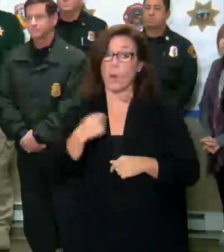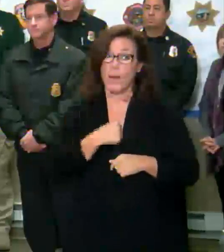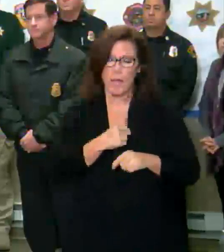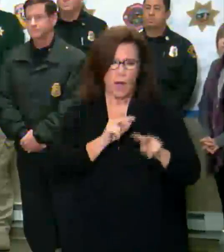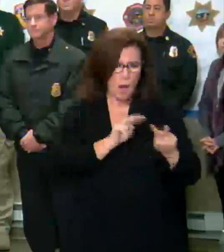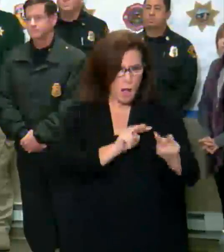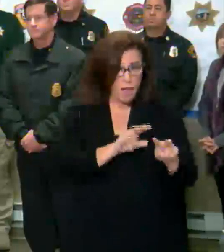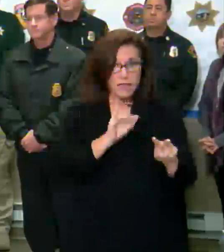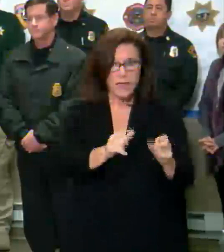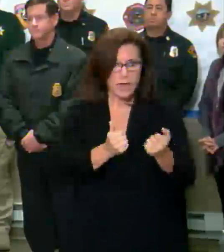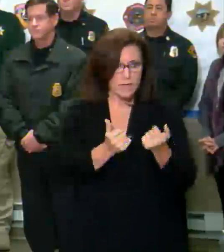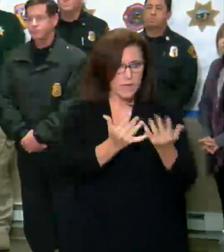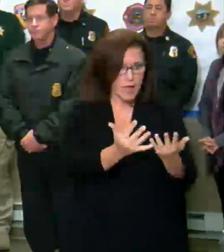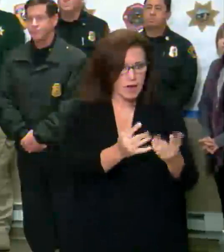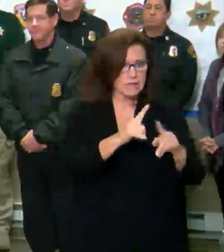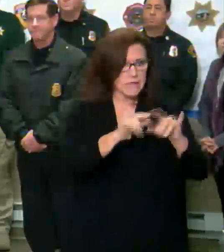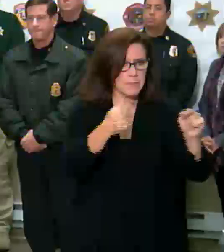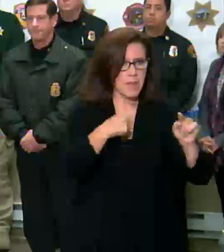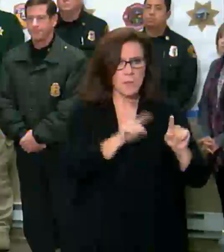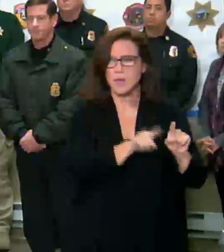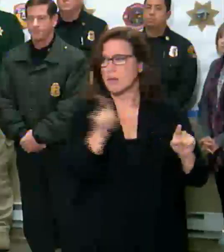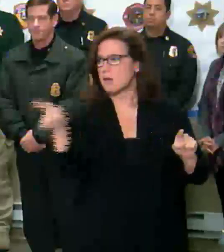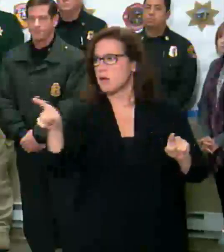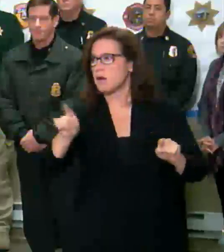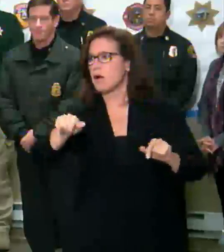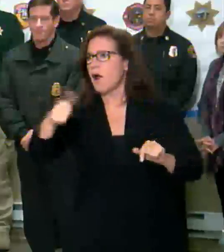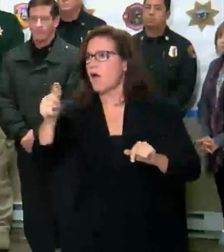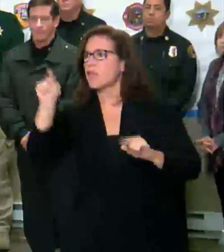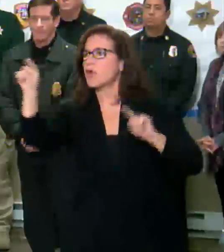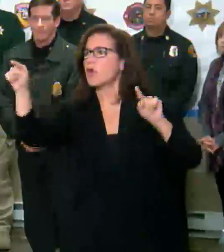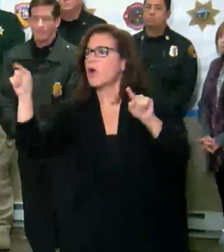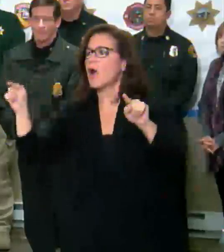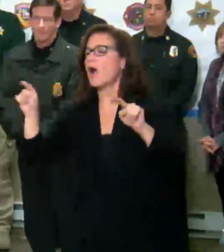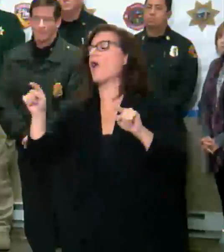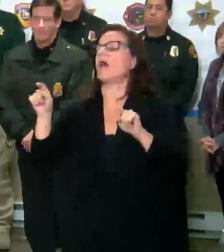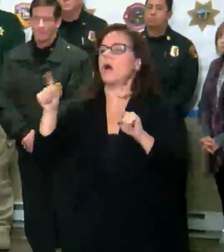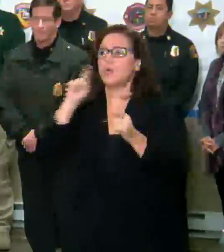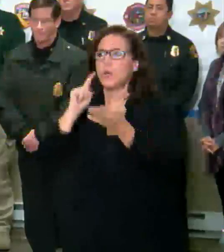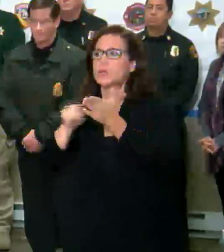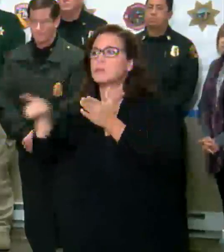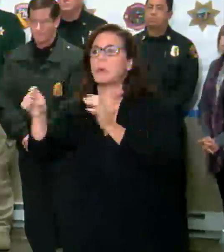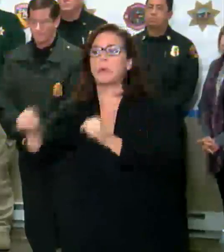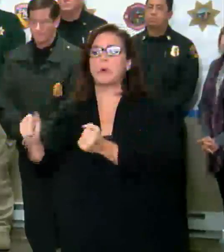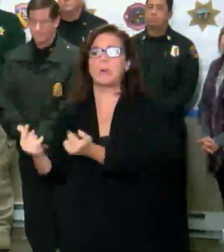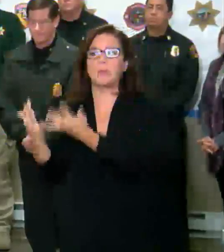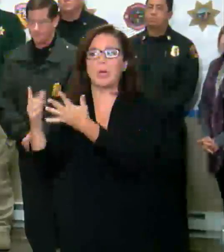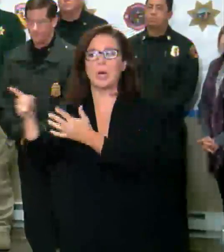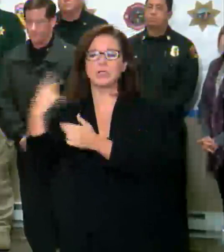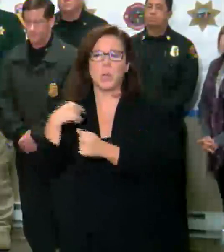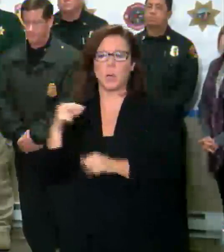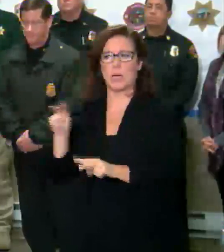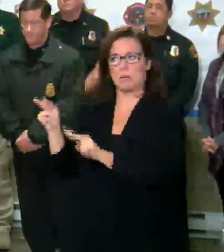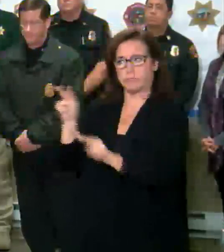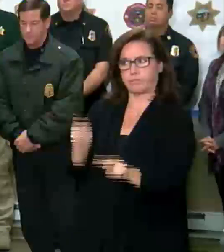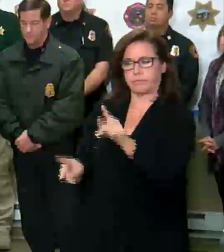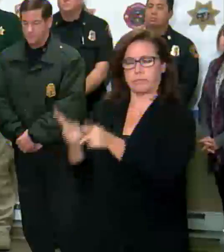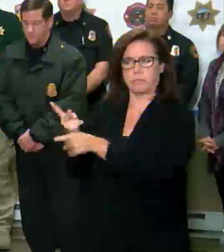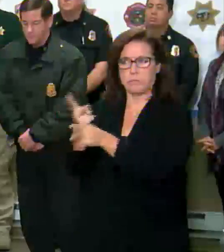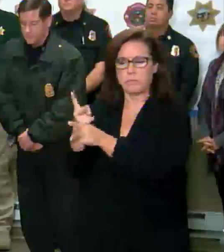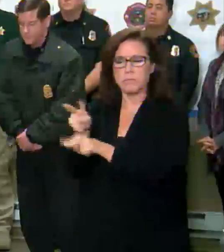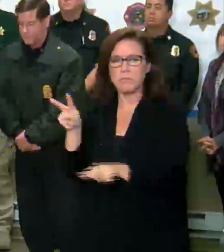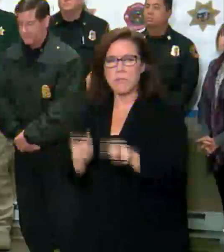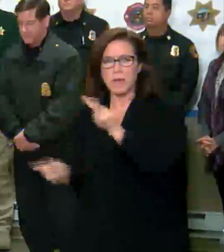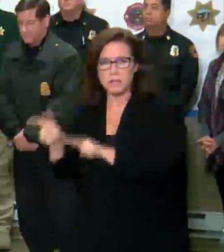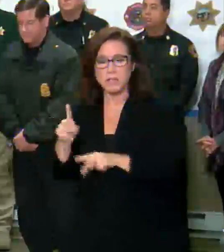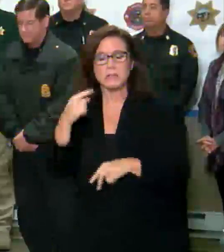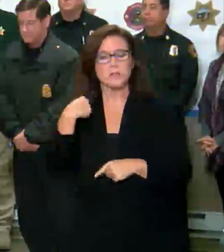critical fire weather conditions predicted for the rest of December. So we are not only providing resources